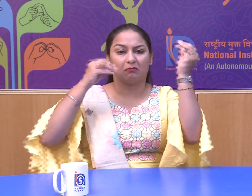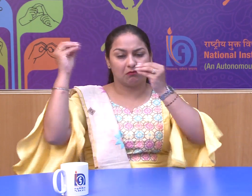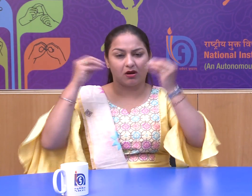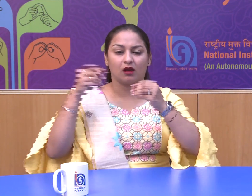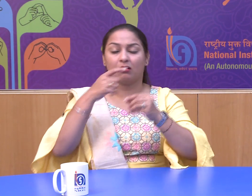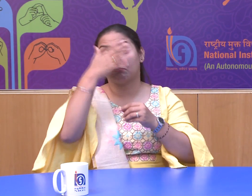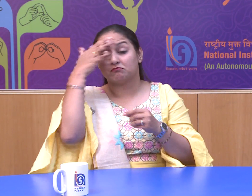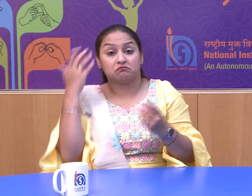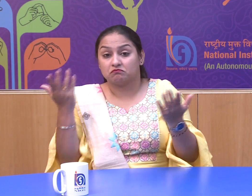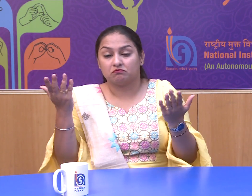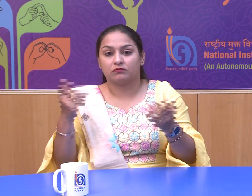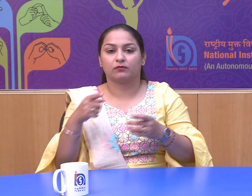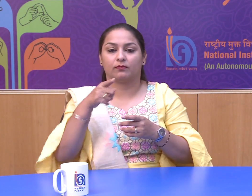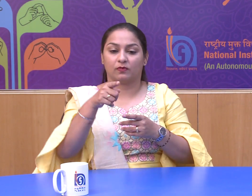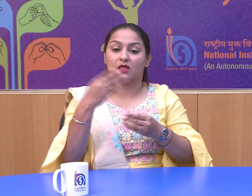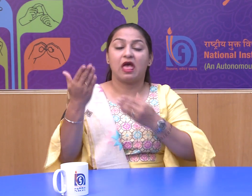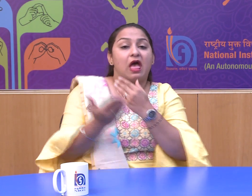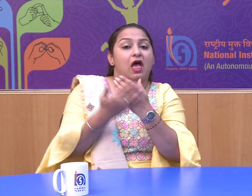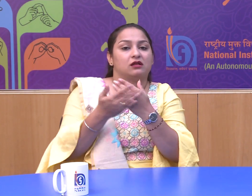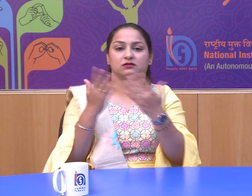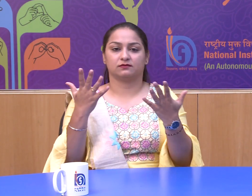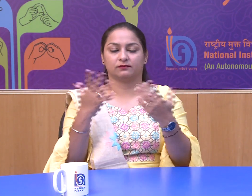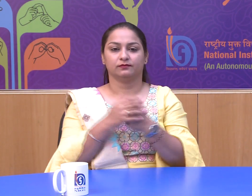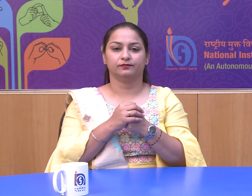unfortunately it is not easily decipherable.